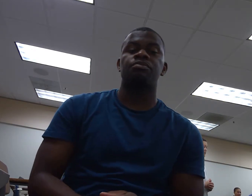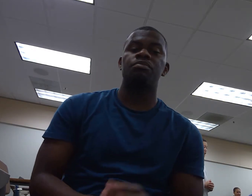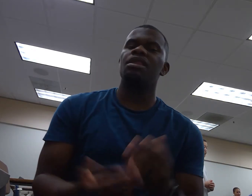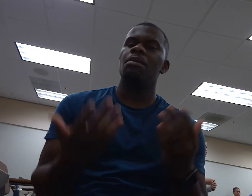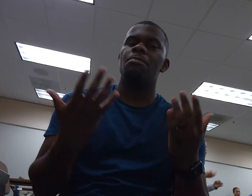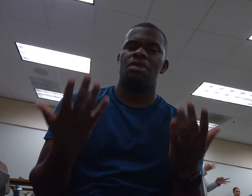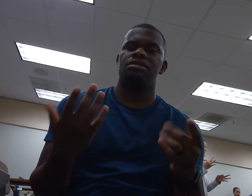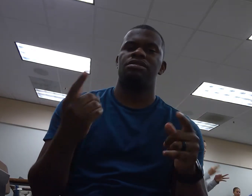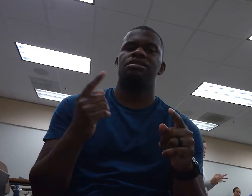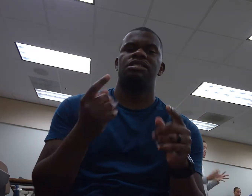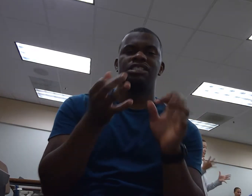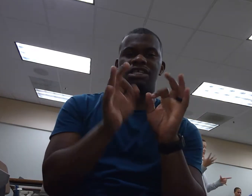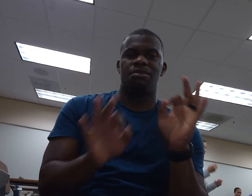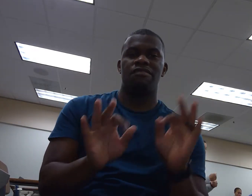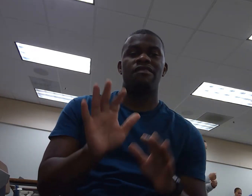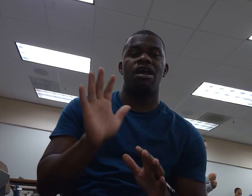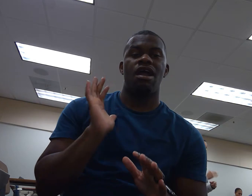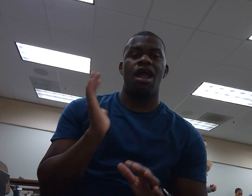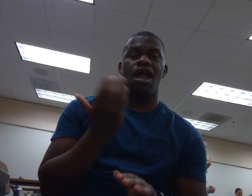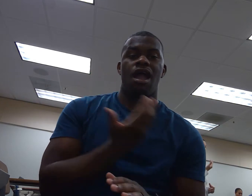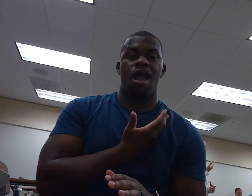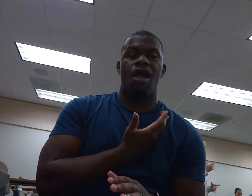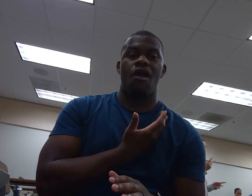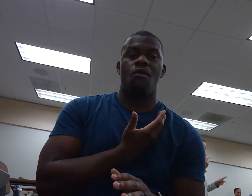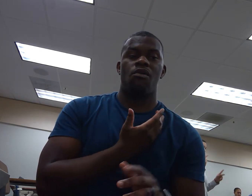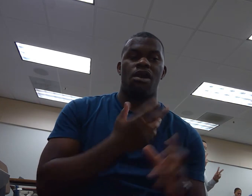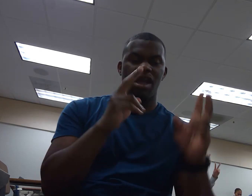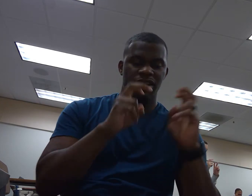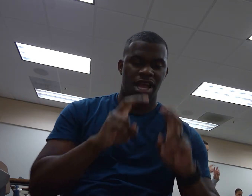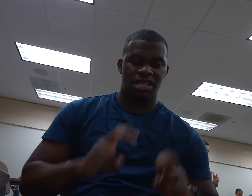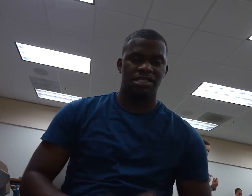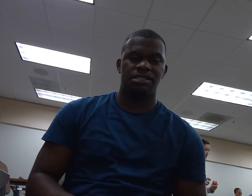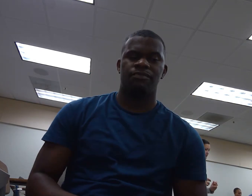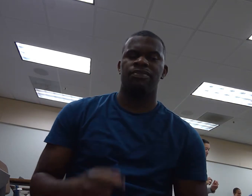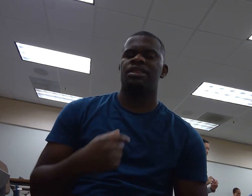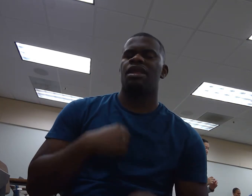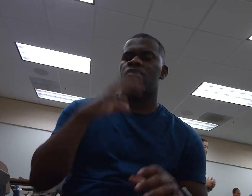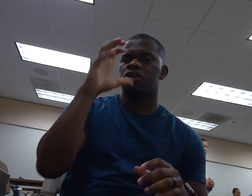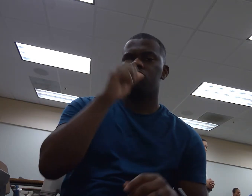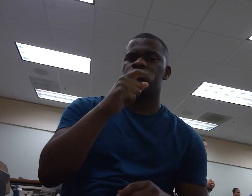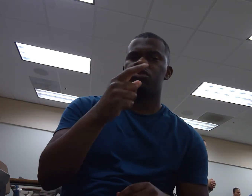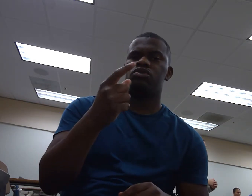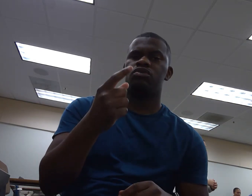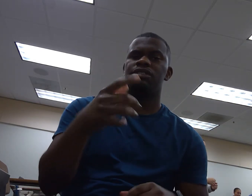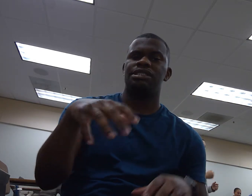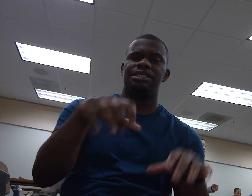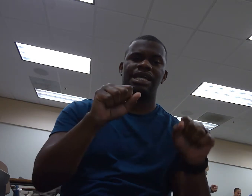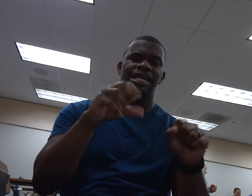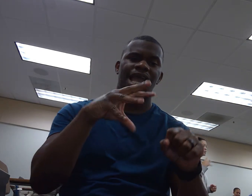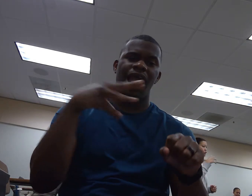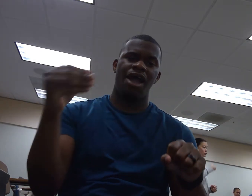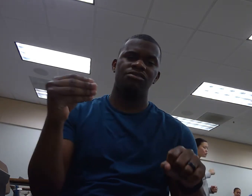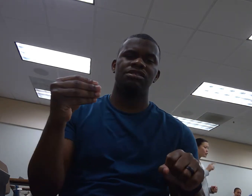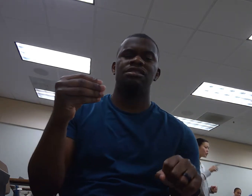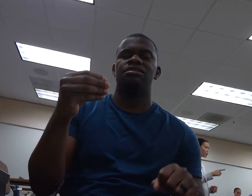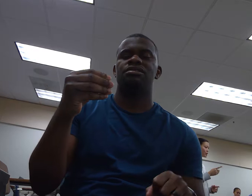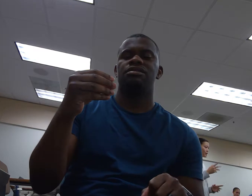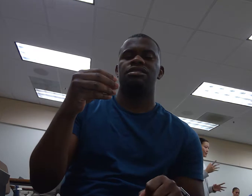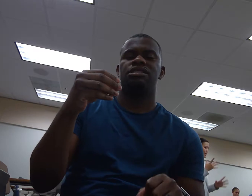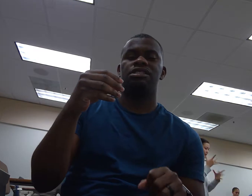our analysis, I'll assume that you're taking an interest-only loan, a loan where you're only required to pay the interest portion of it, and you